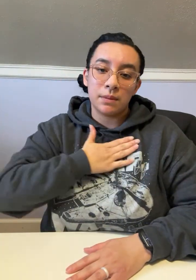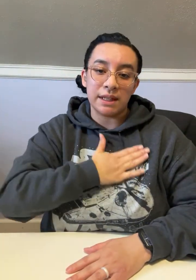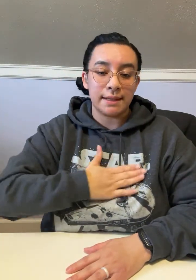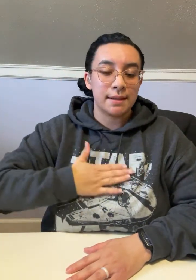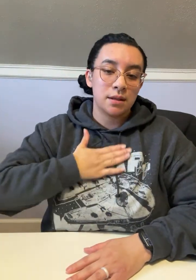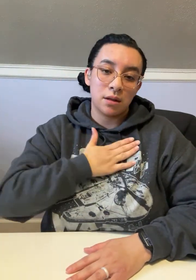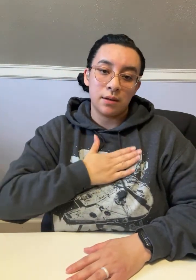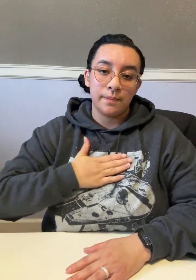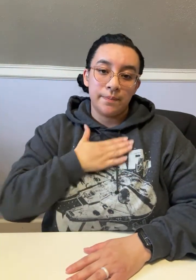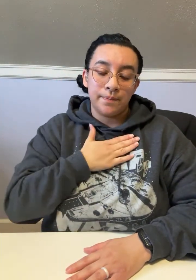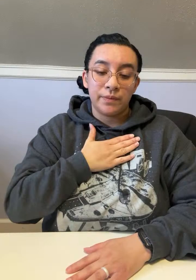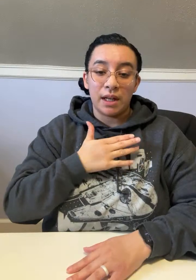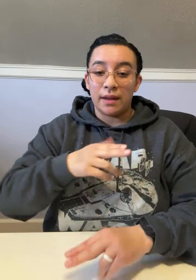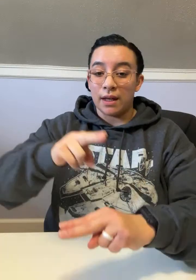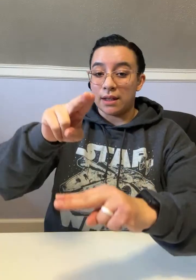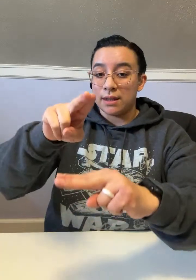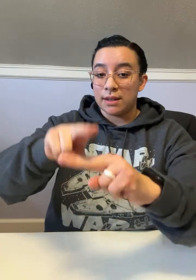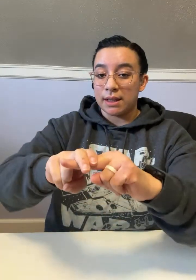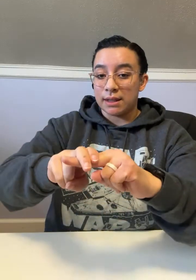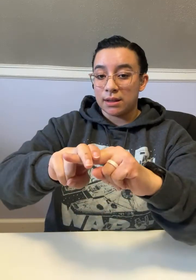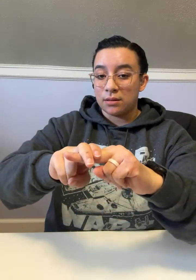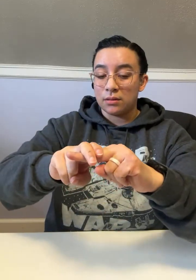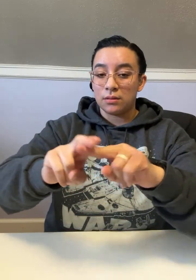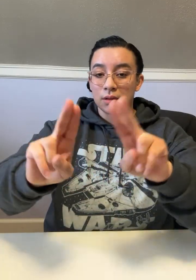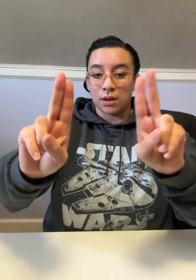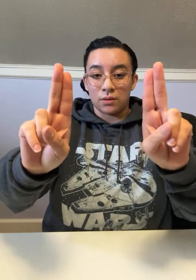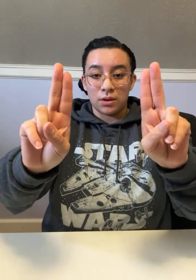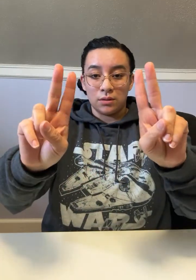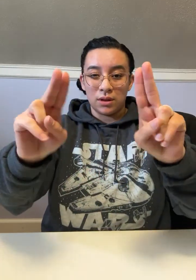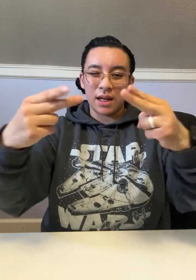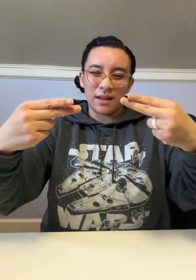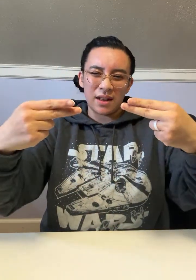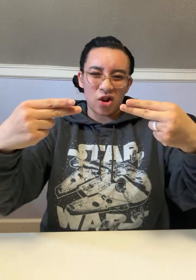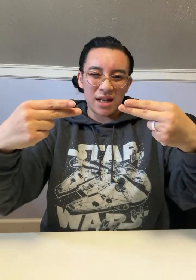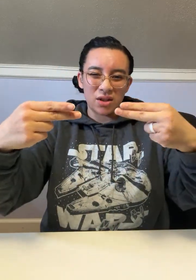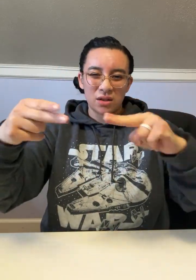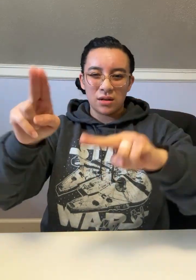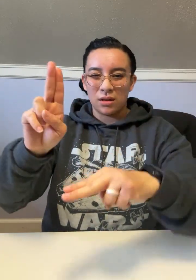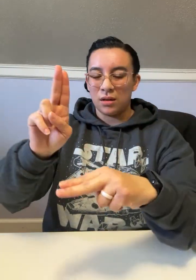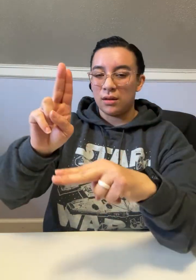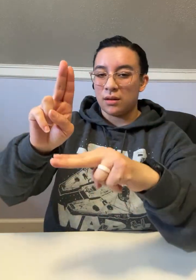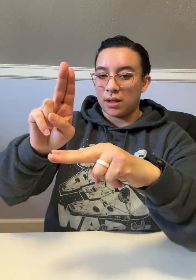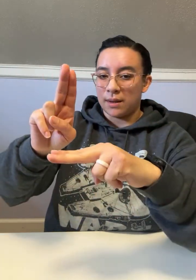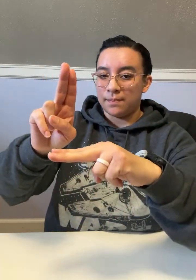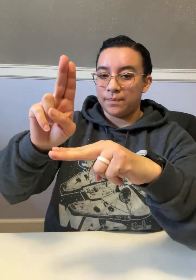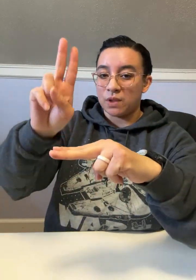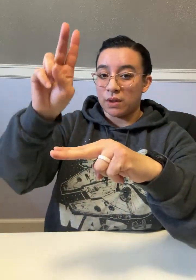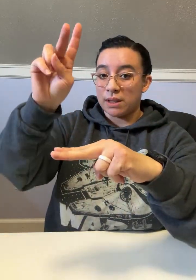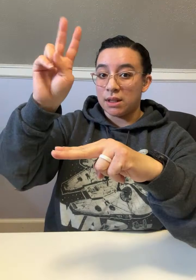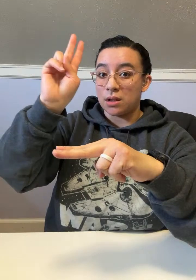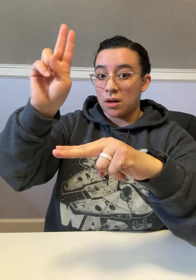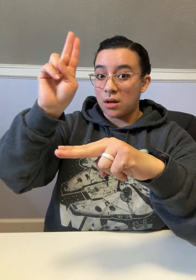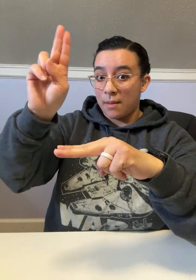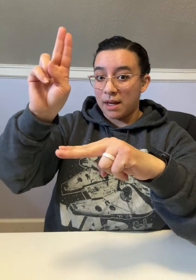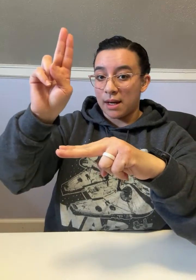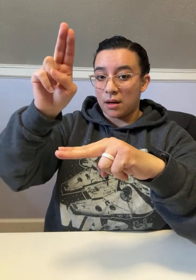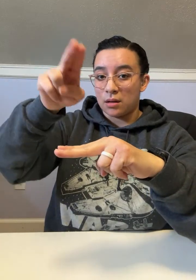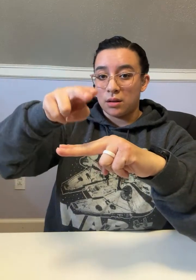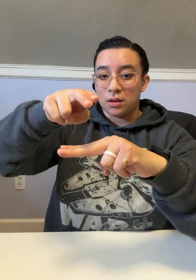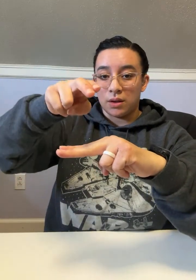please, and then sit. So kind of like a letter H. Okay, so this is the dominant hand. So you